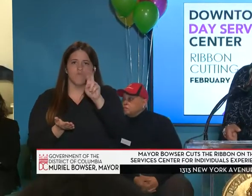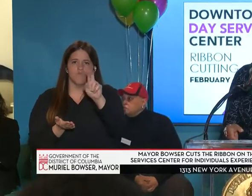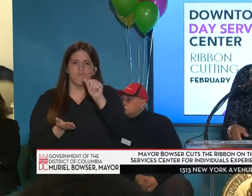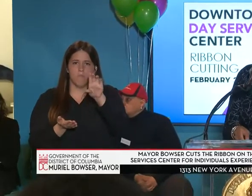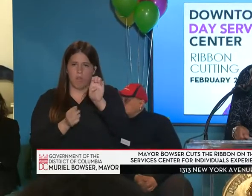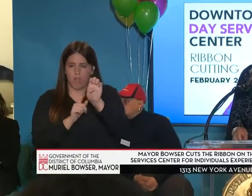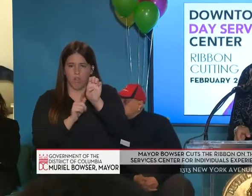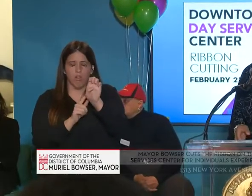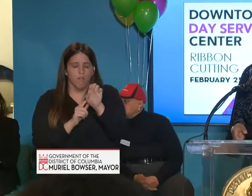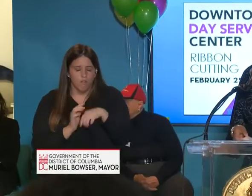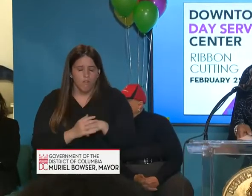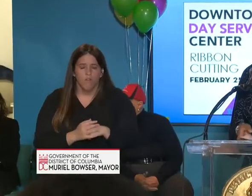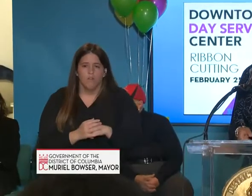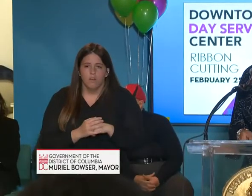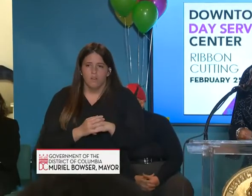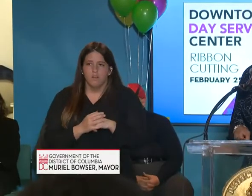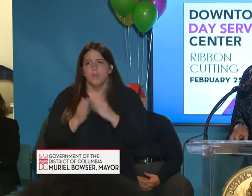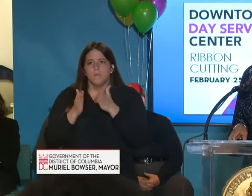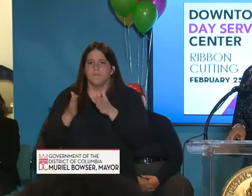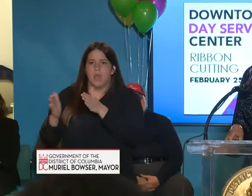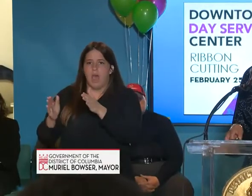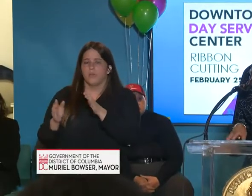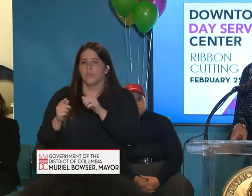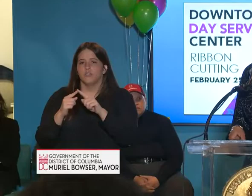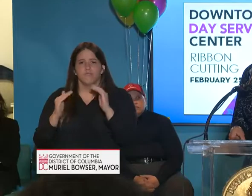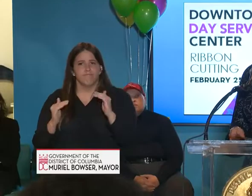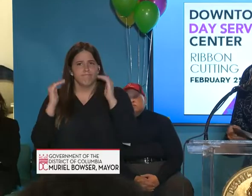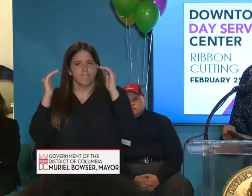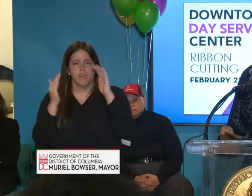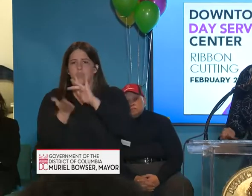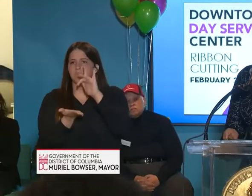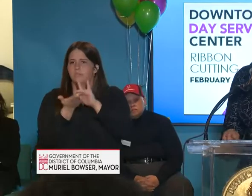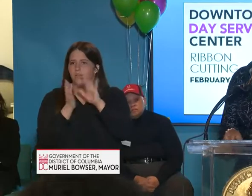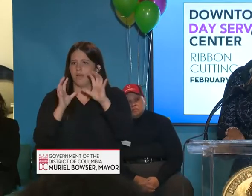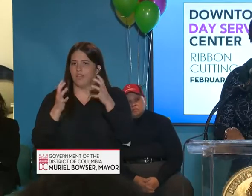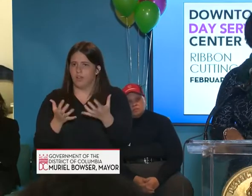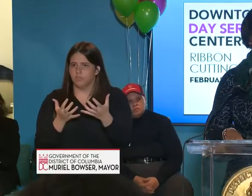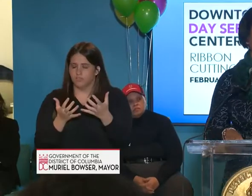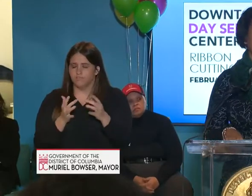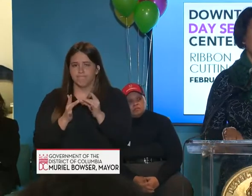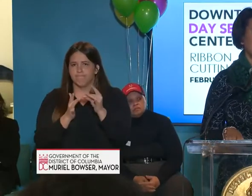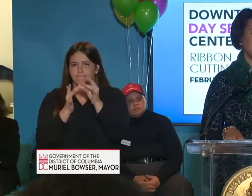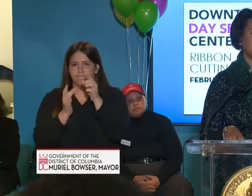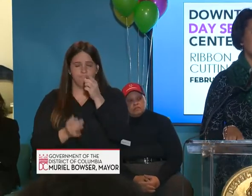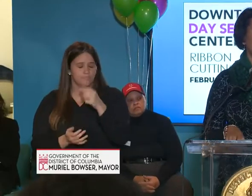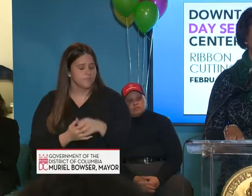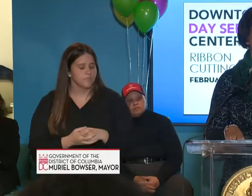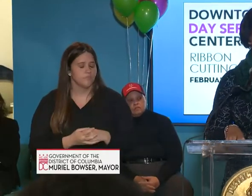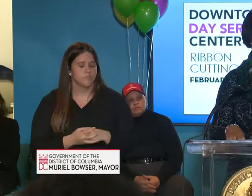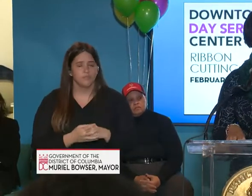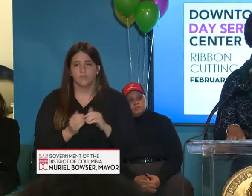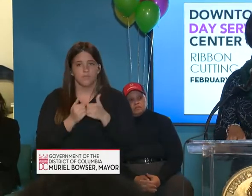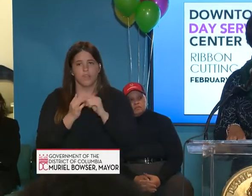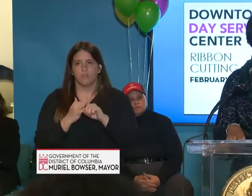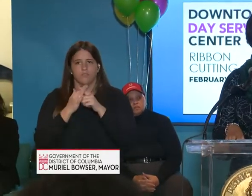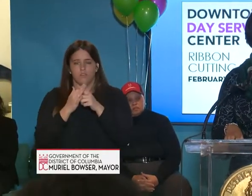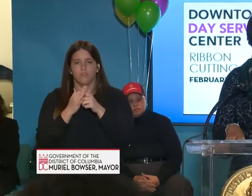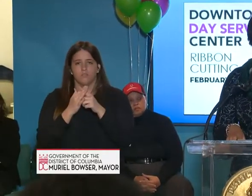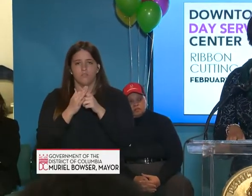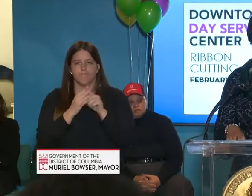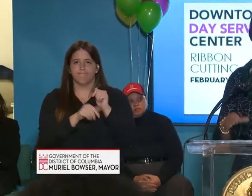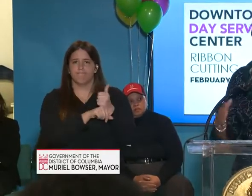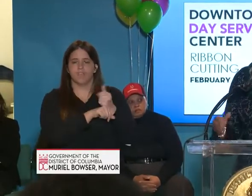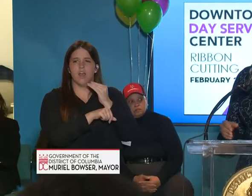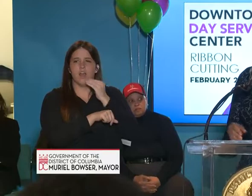and what we like to say, a pathway to the middle class. And we know that starts with housing